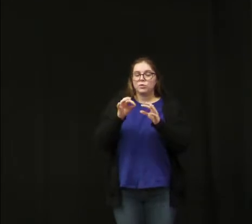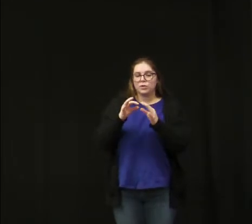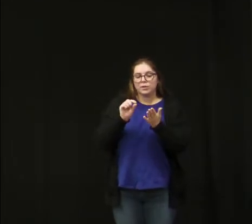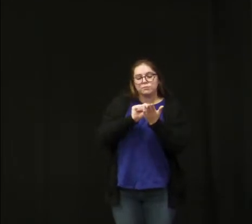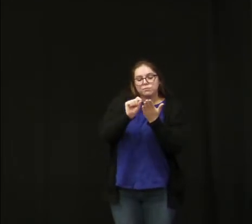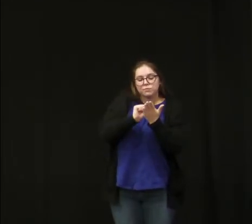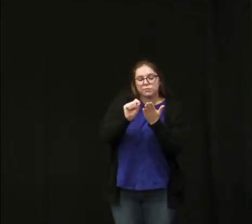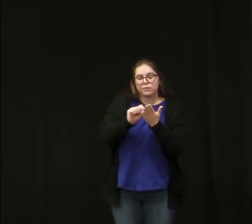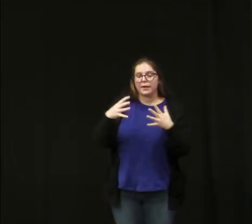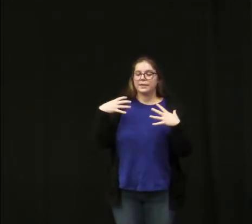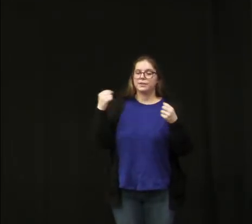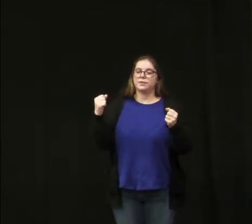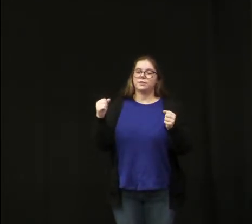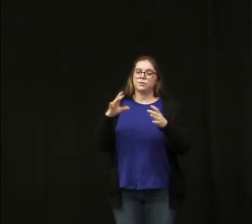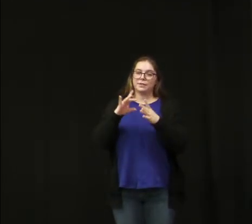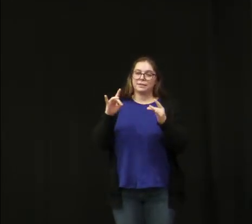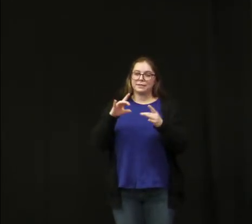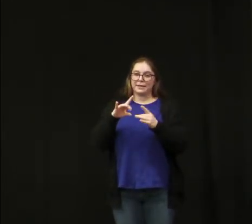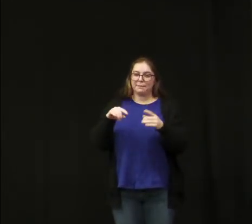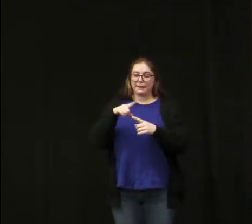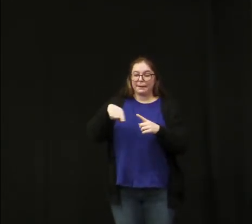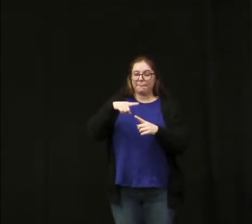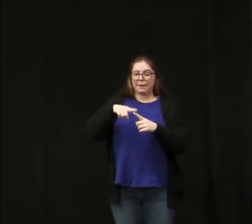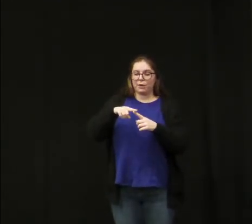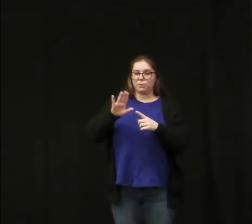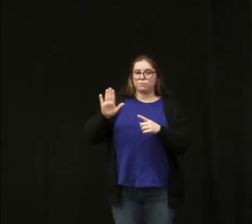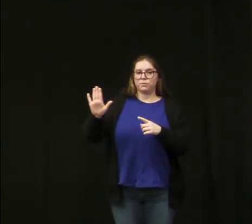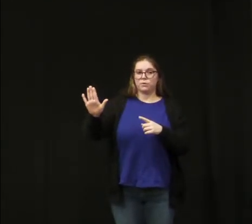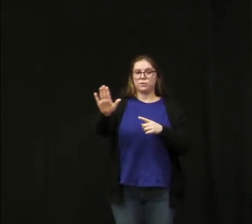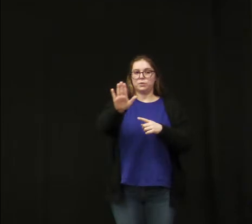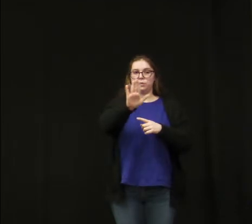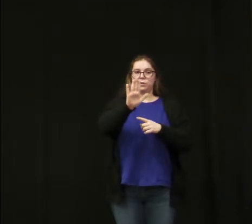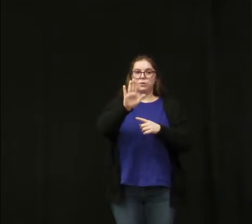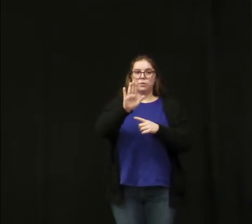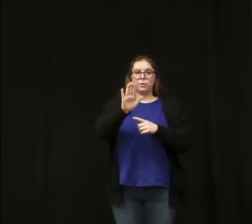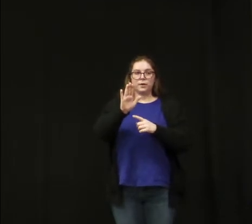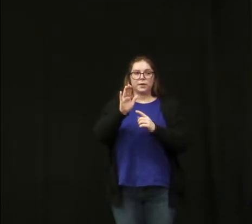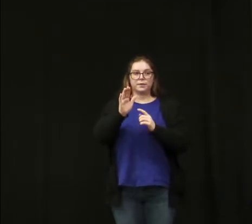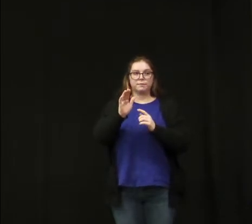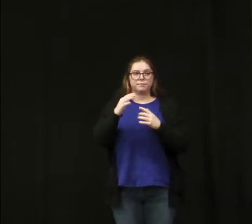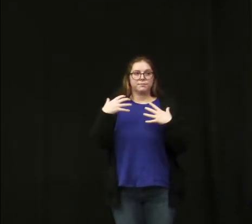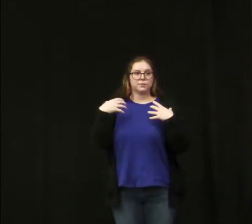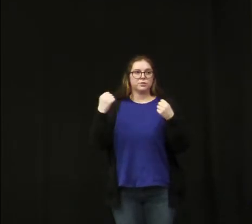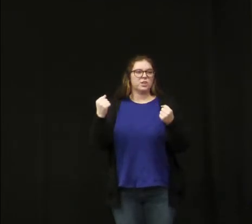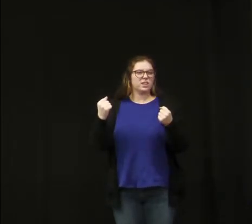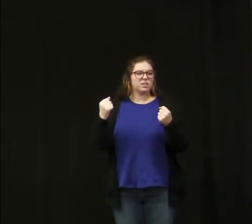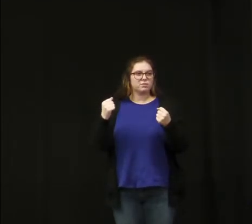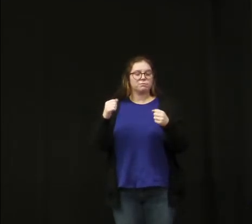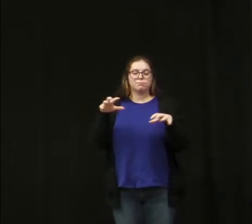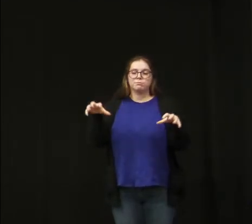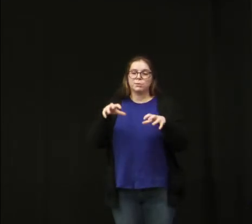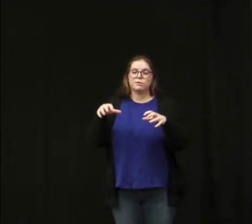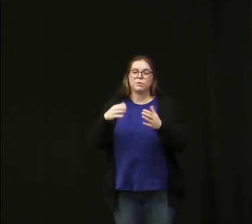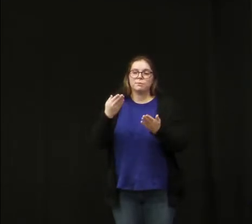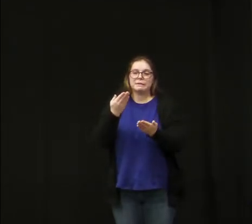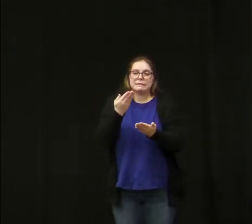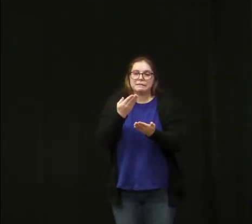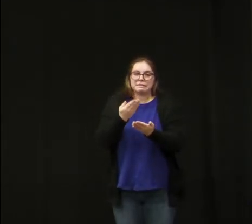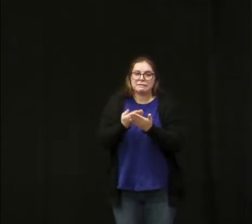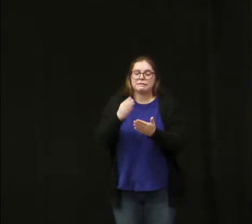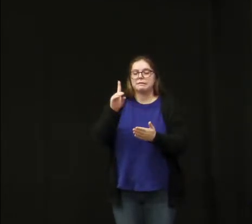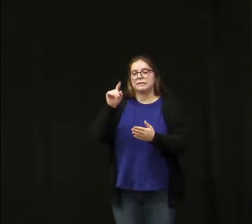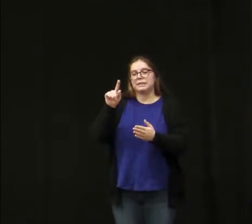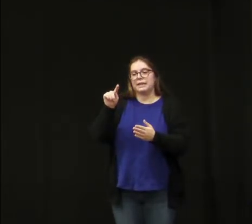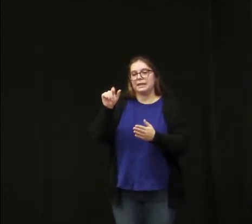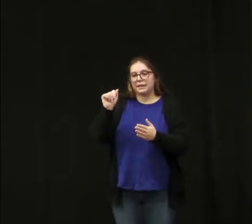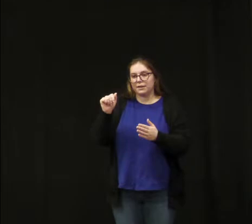So write a strength statement about your, I guess the data, the performance data. So you can write a strength